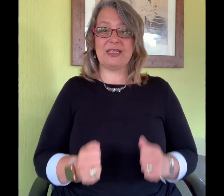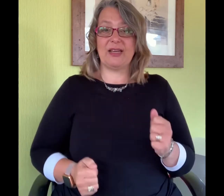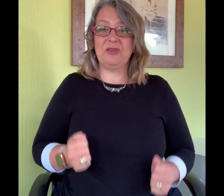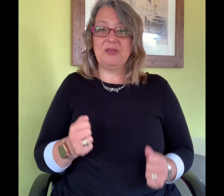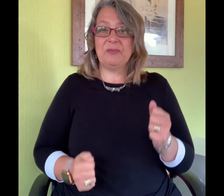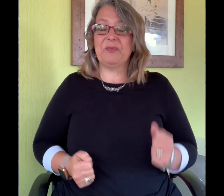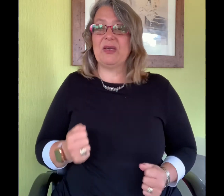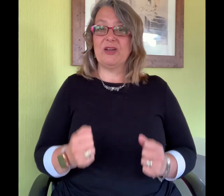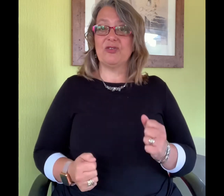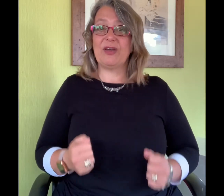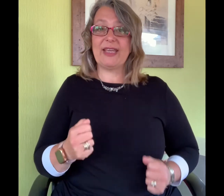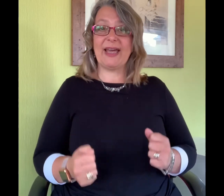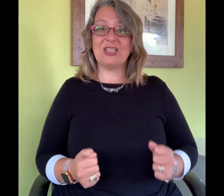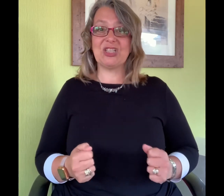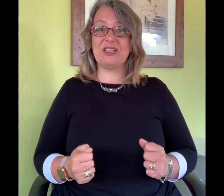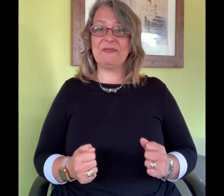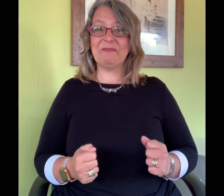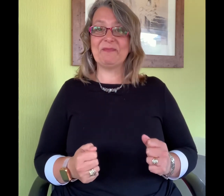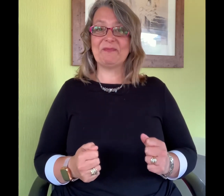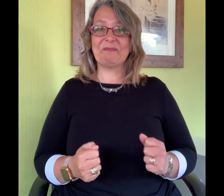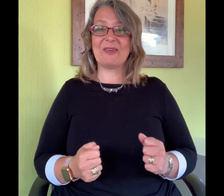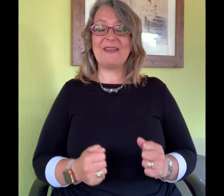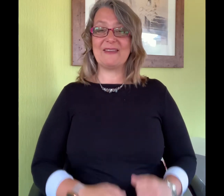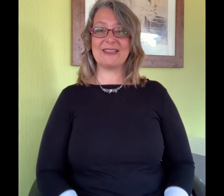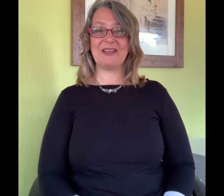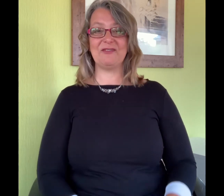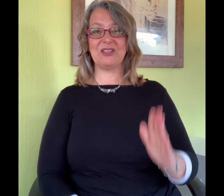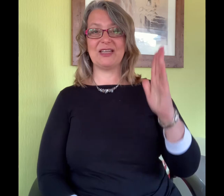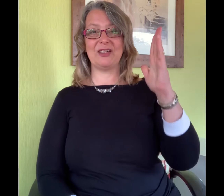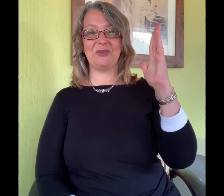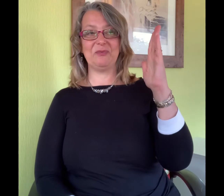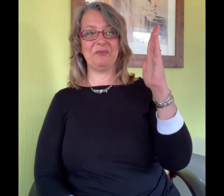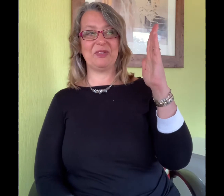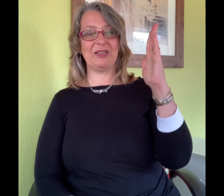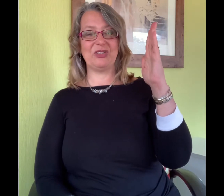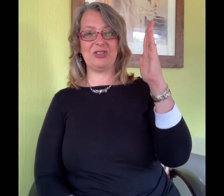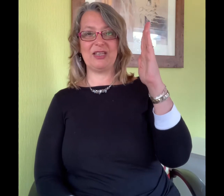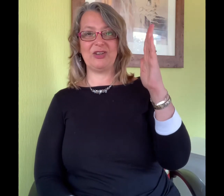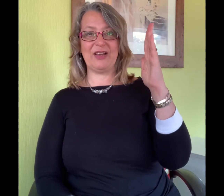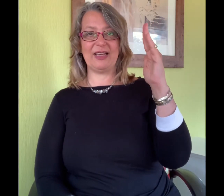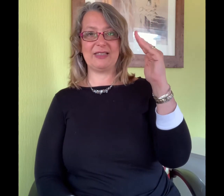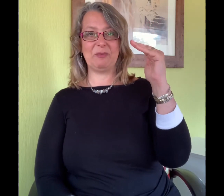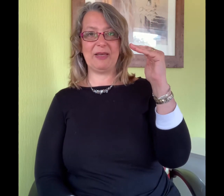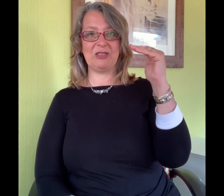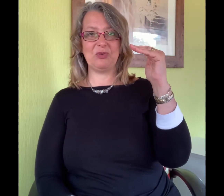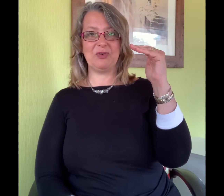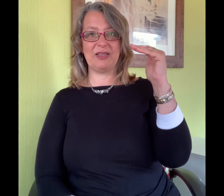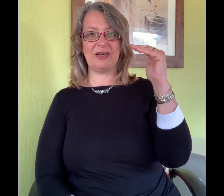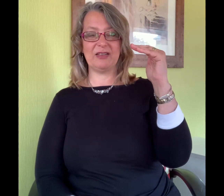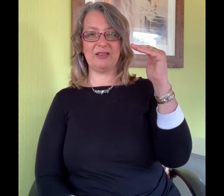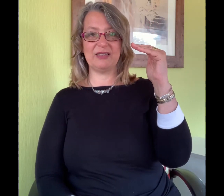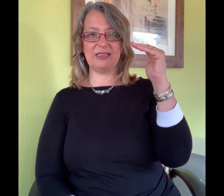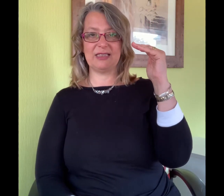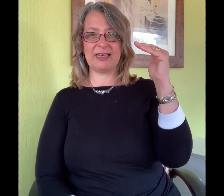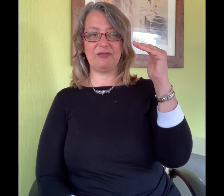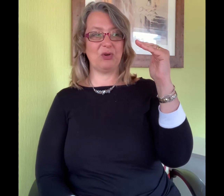town, running action. And then the sign for town is you take your hand and bend it over at the knuckles. This is a sign for